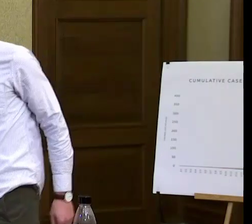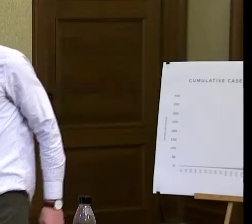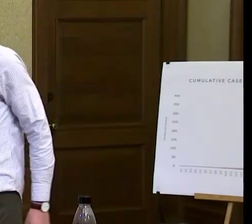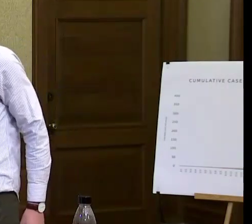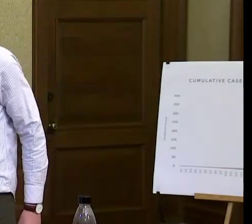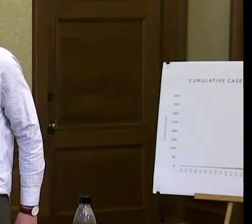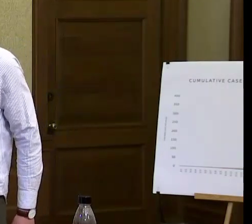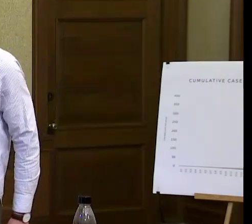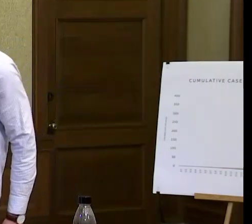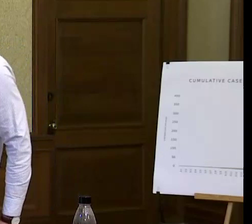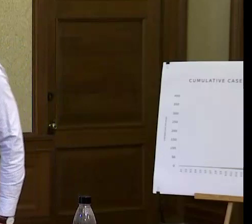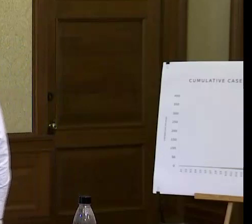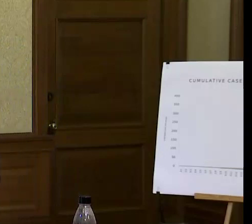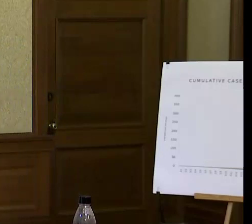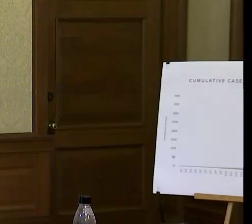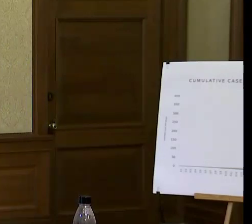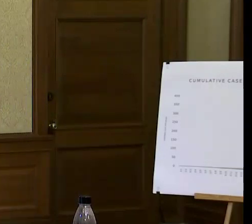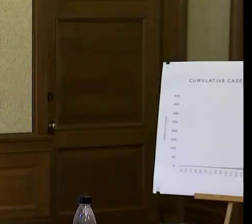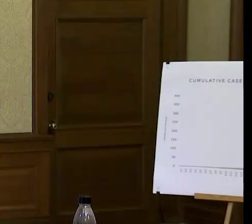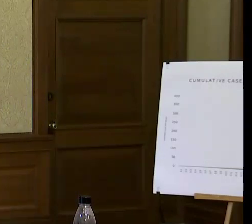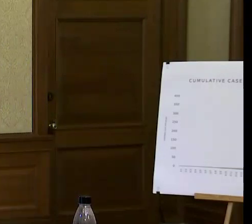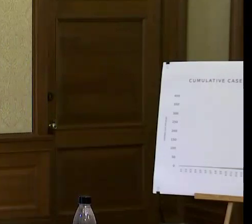You don't have a knife on you, do you, Jan?